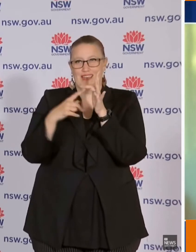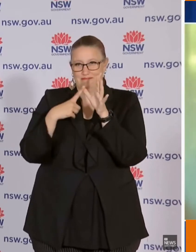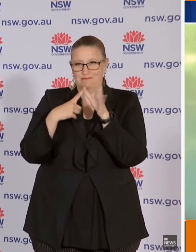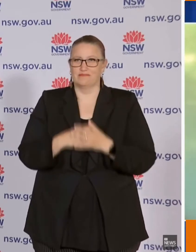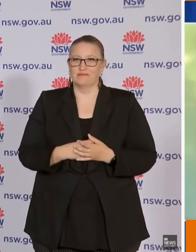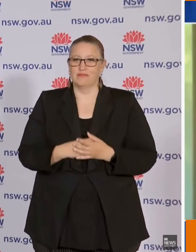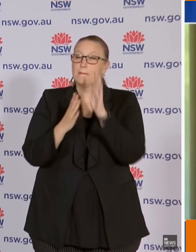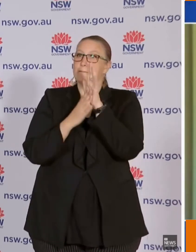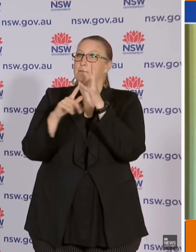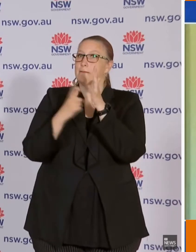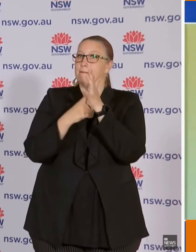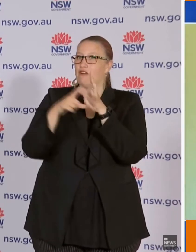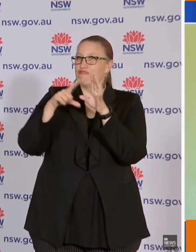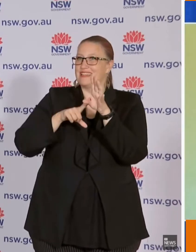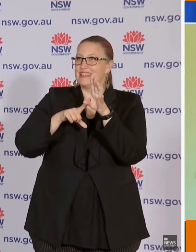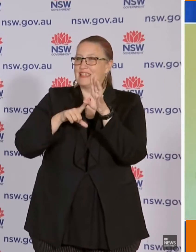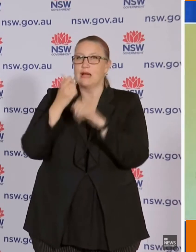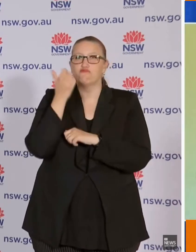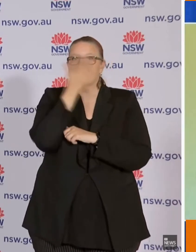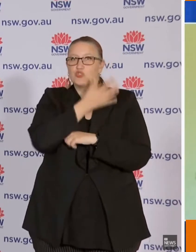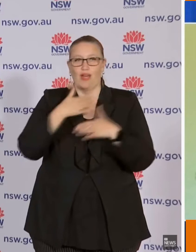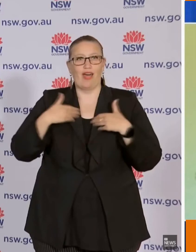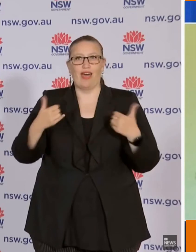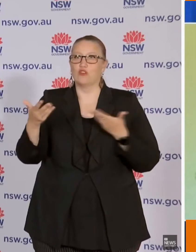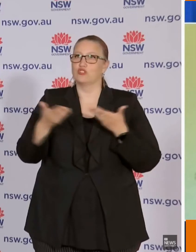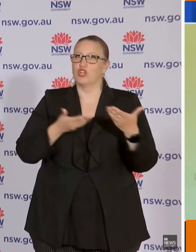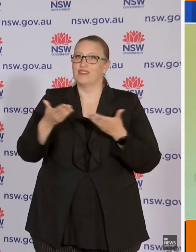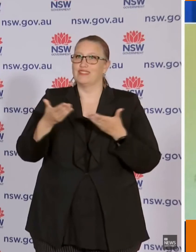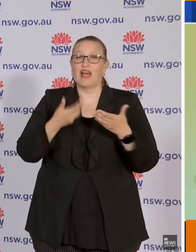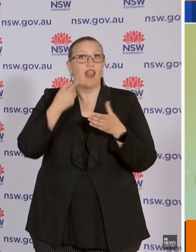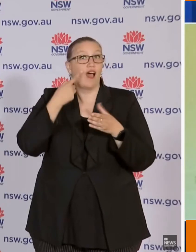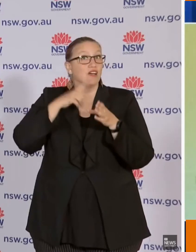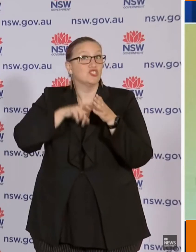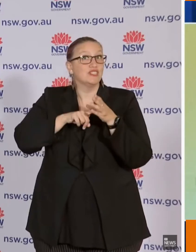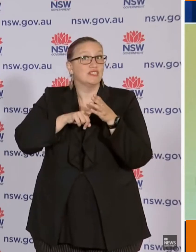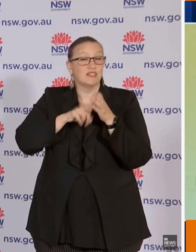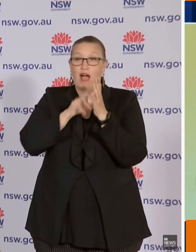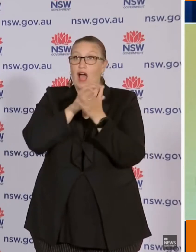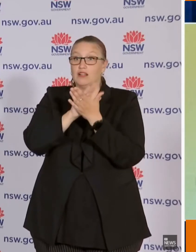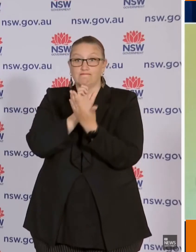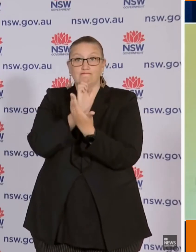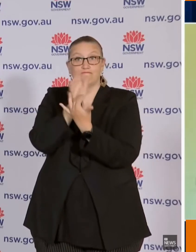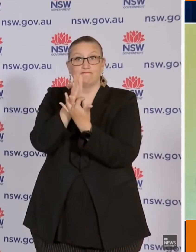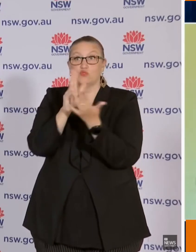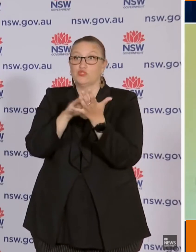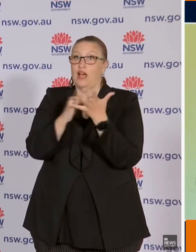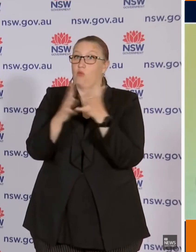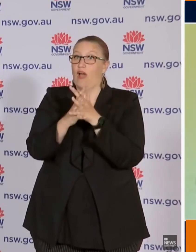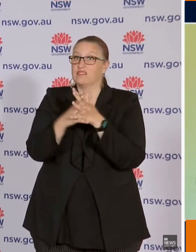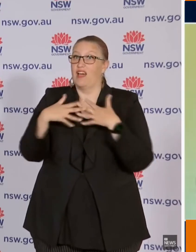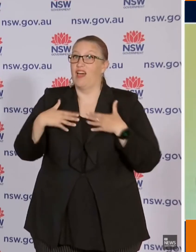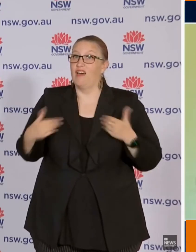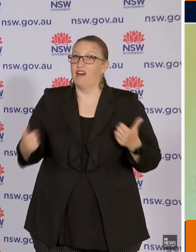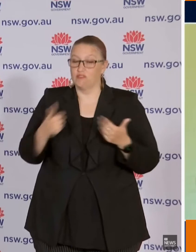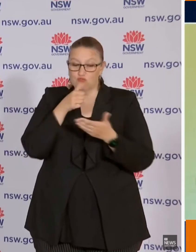in Broken Hill sent the federal government a letter last March predicting a catastrophe for that area, and they said that